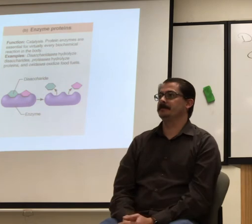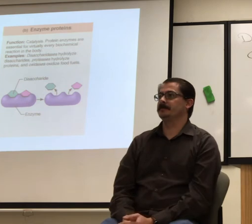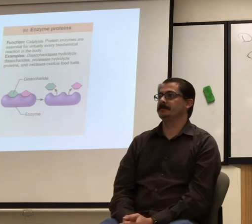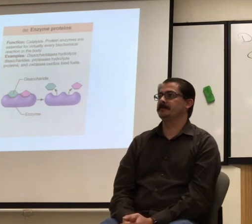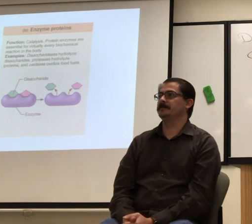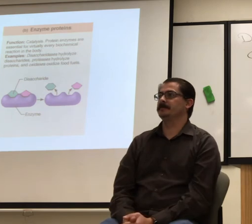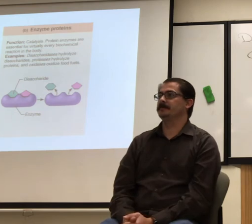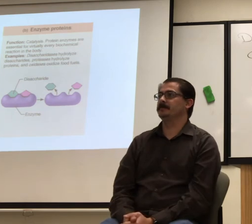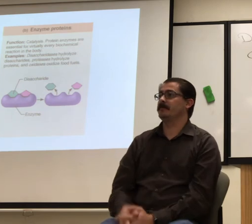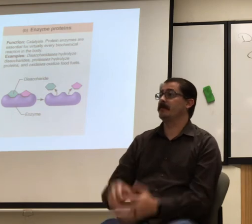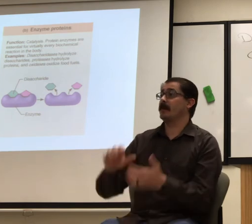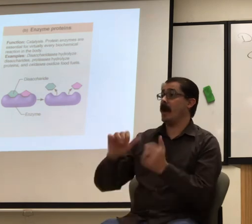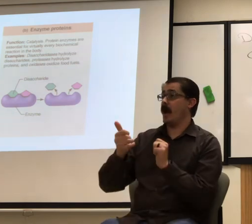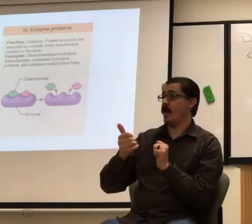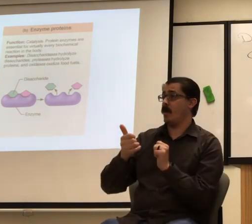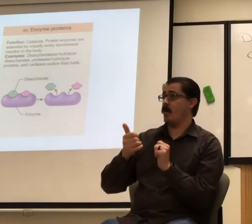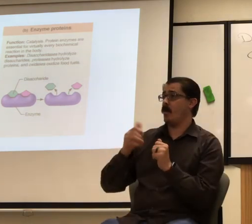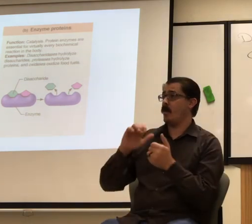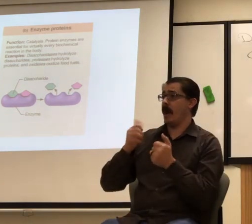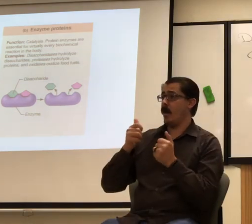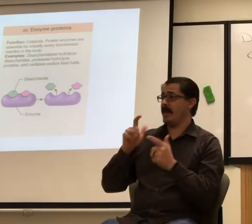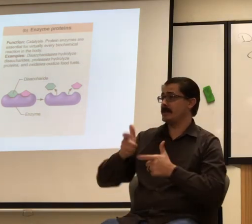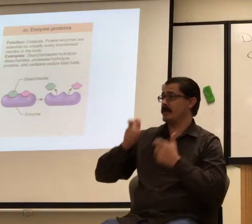by lowering